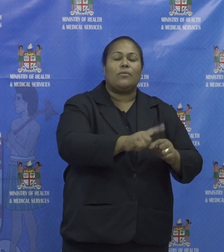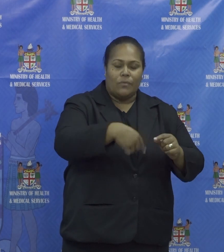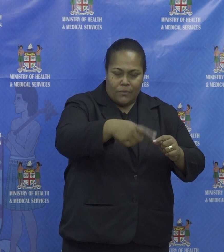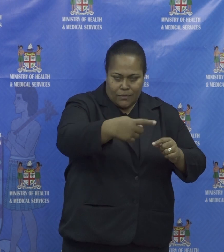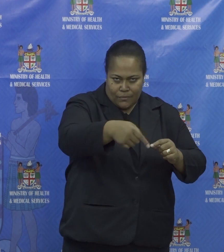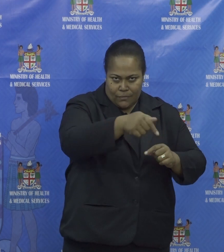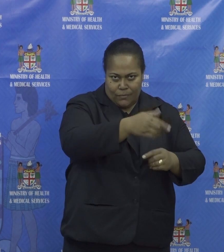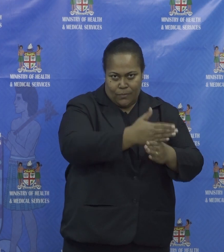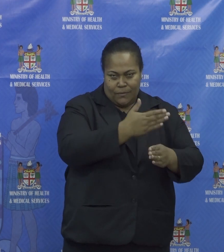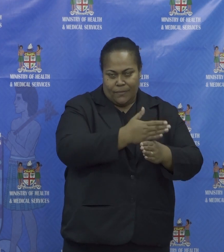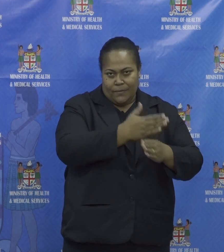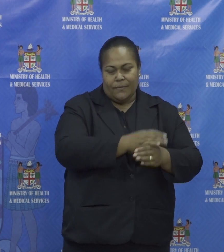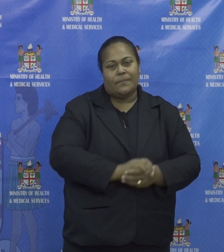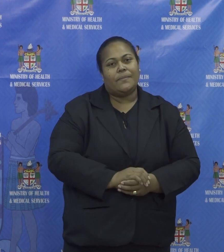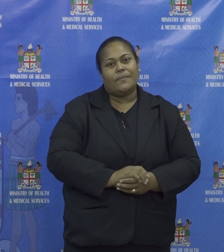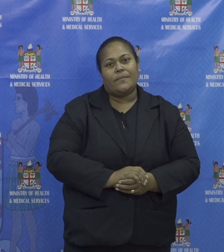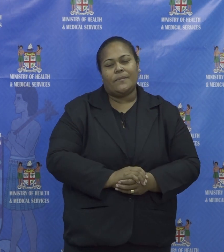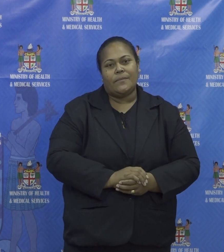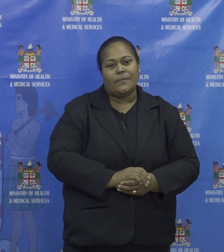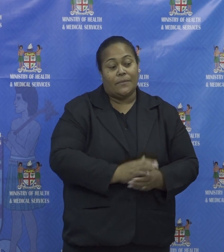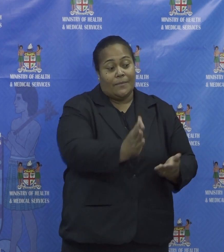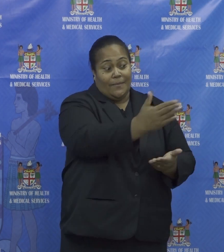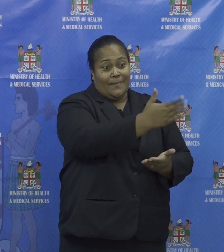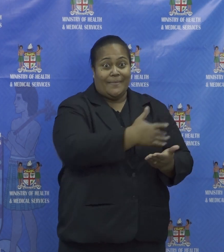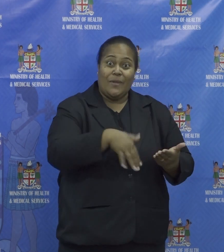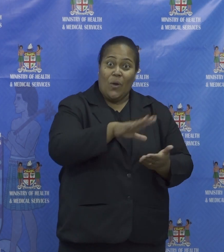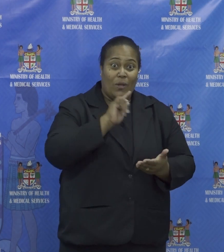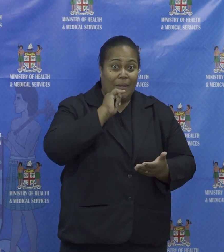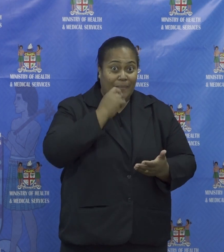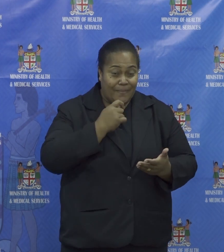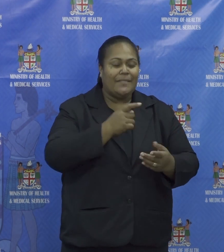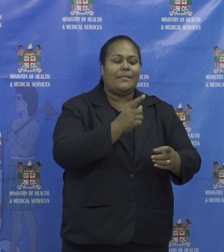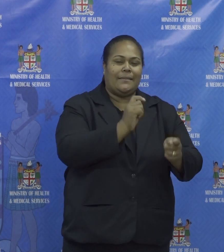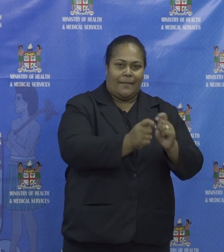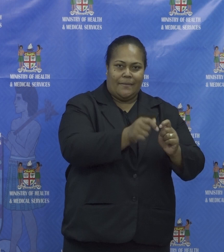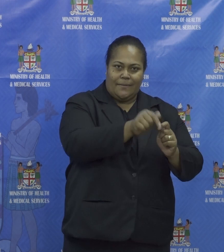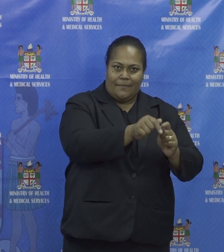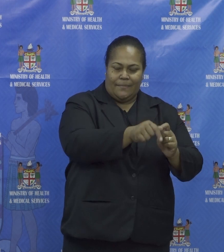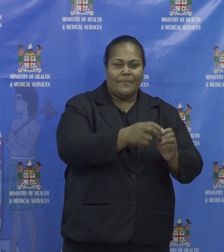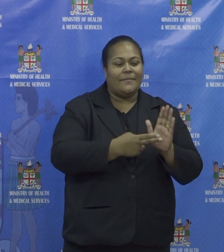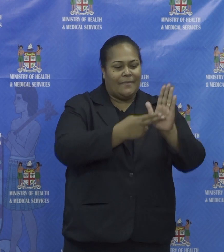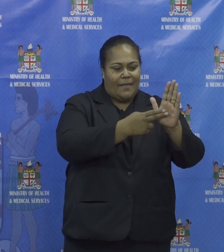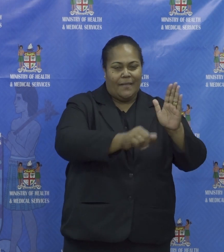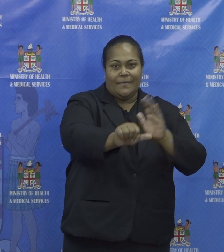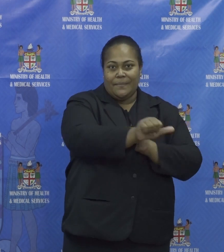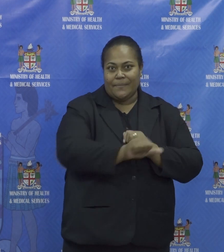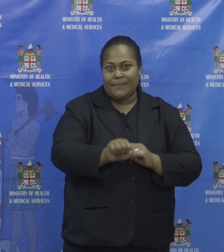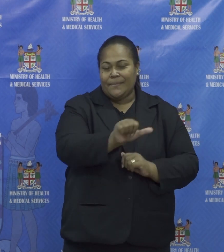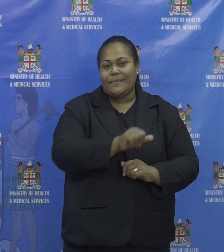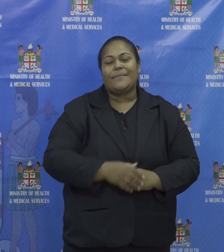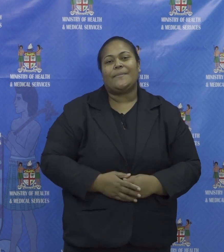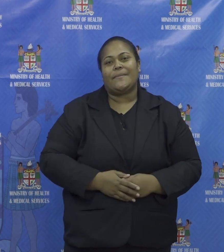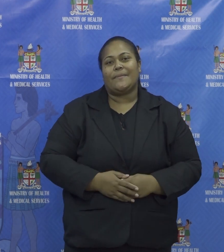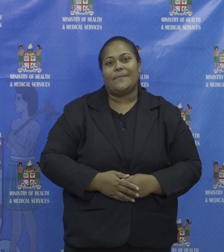to operate and will test all swabs, COVID-19 swabs from the Nadi area. So for